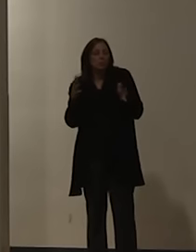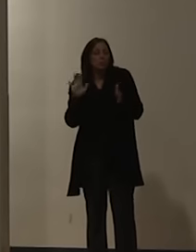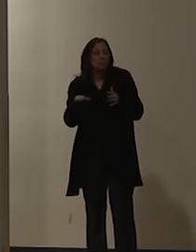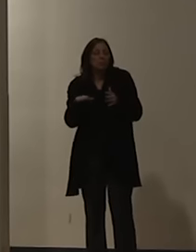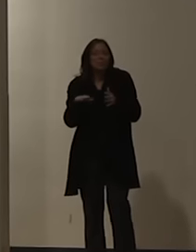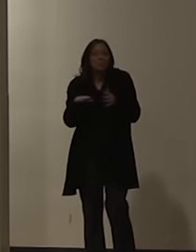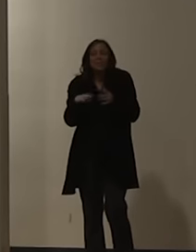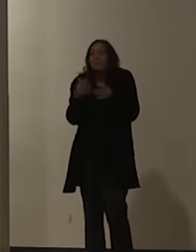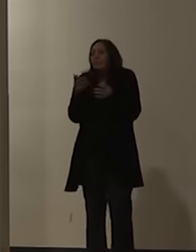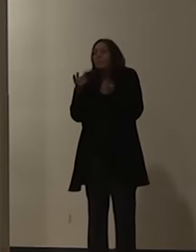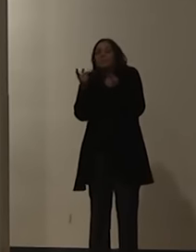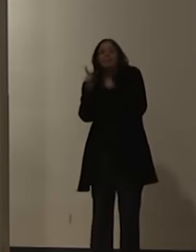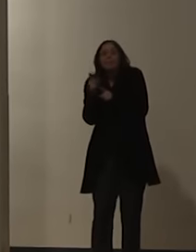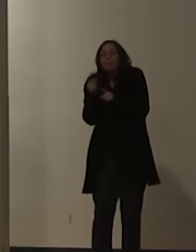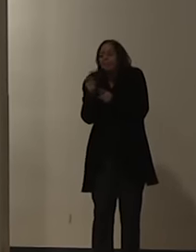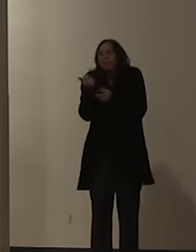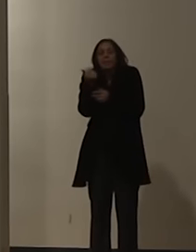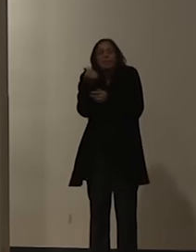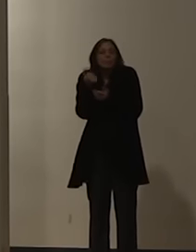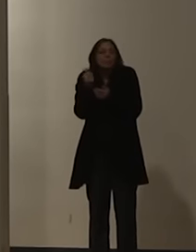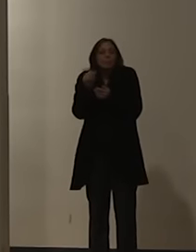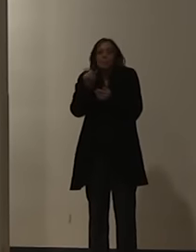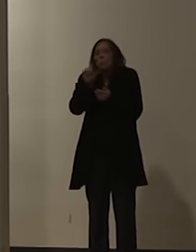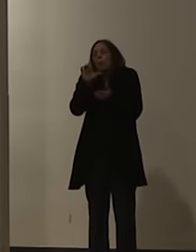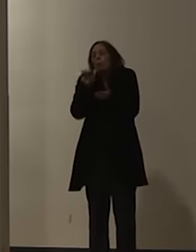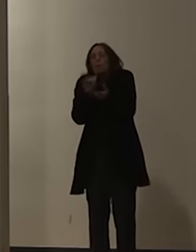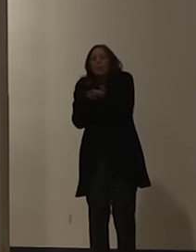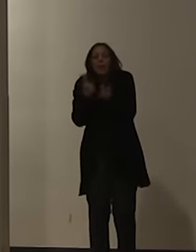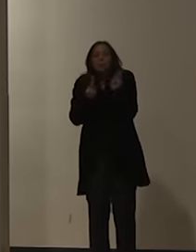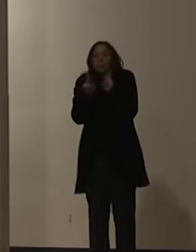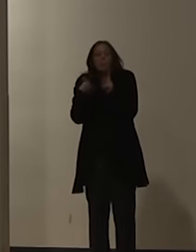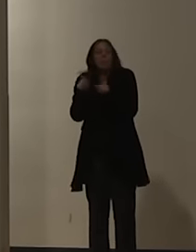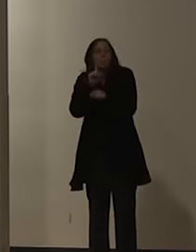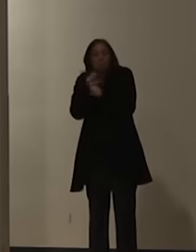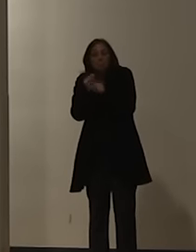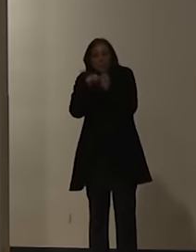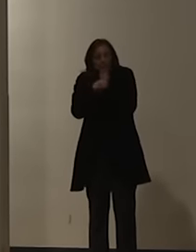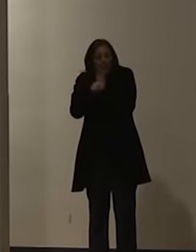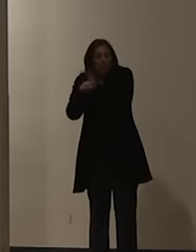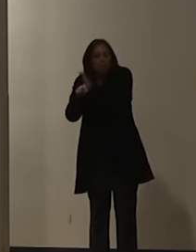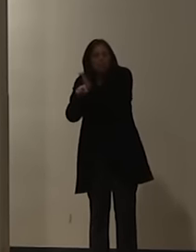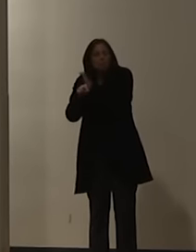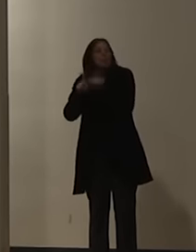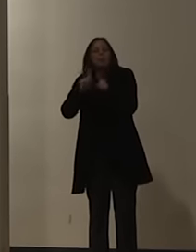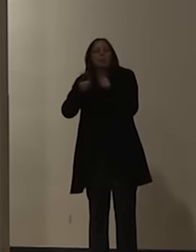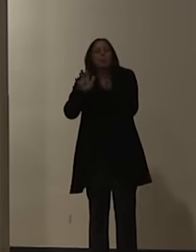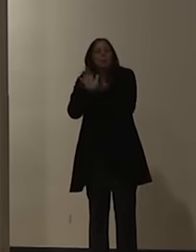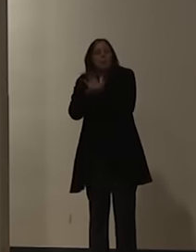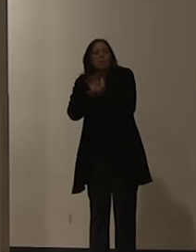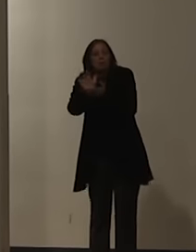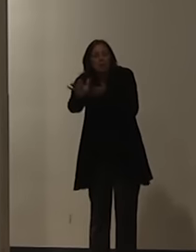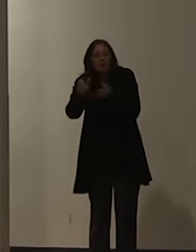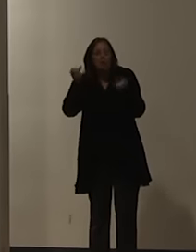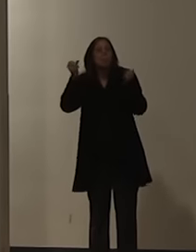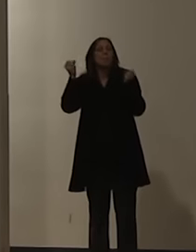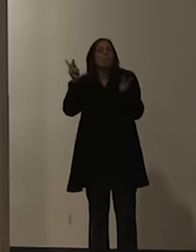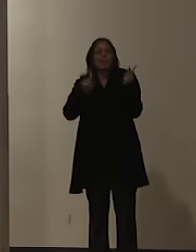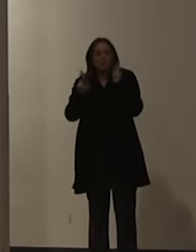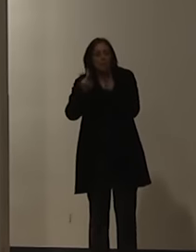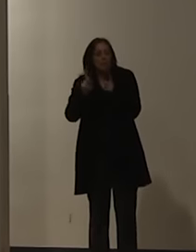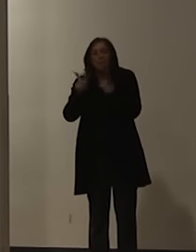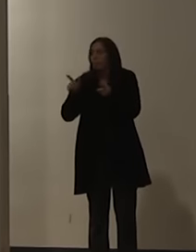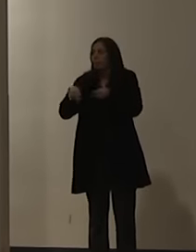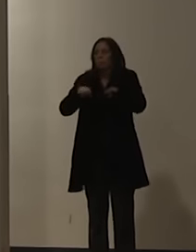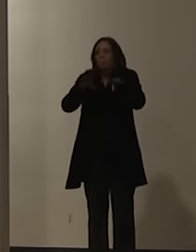100,000, killed or displaced, killed or maimed millions, right? And displaced a huge fraction of the population in that